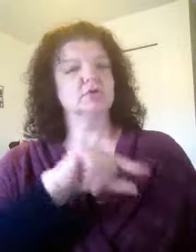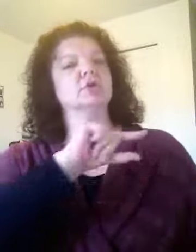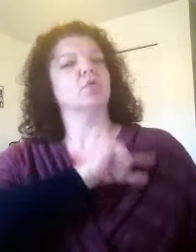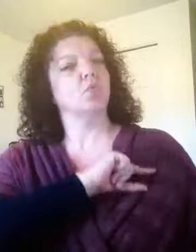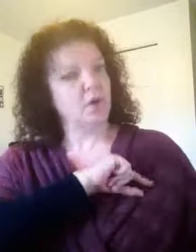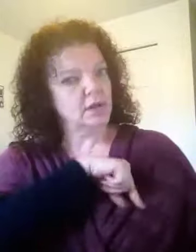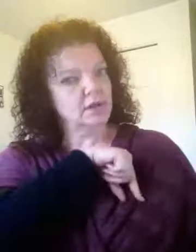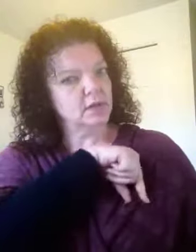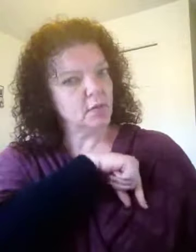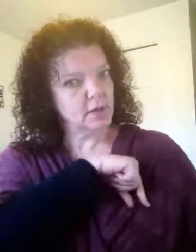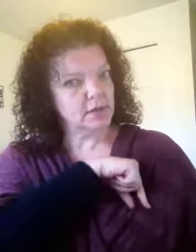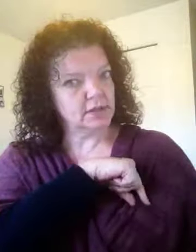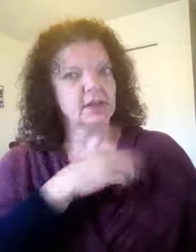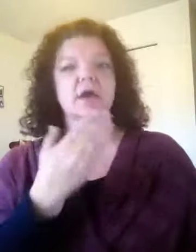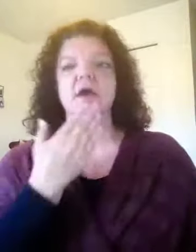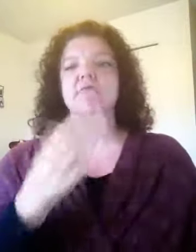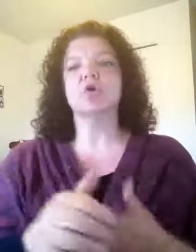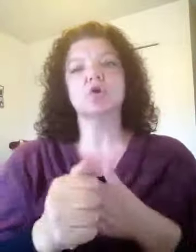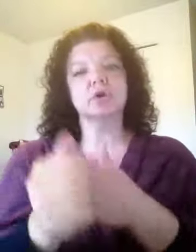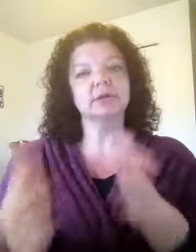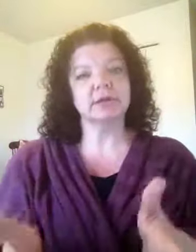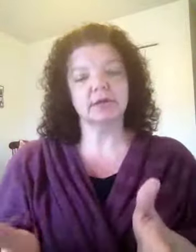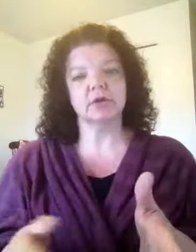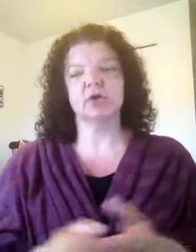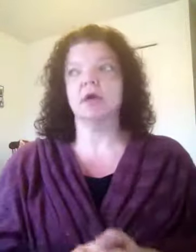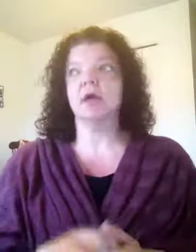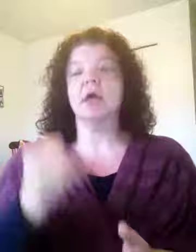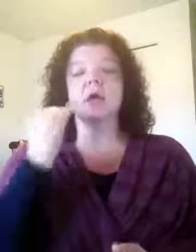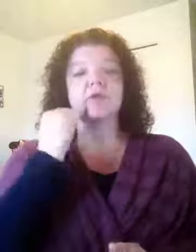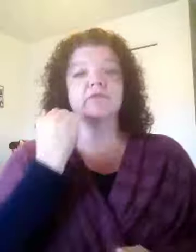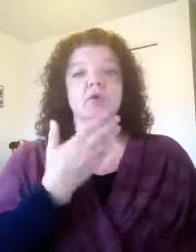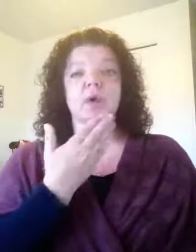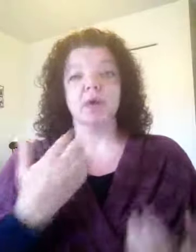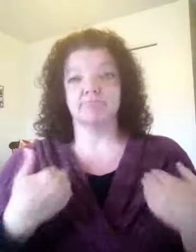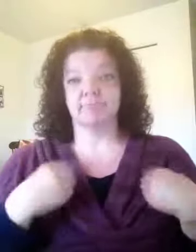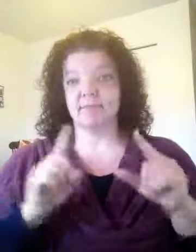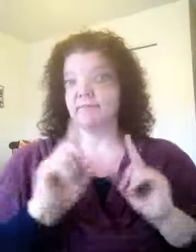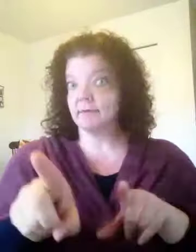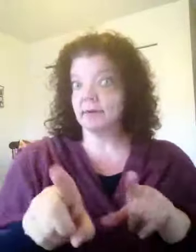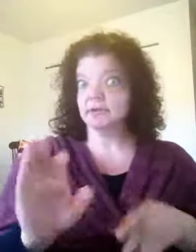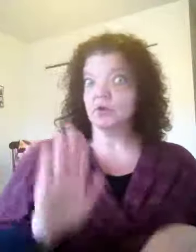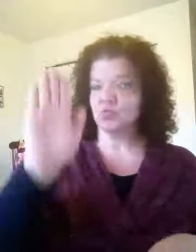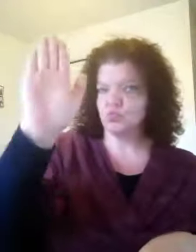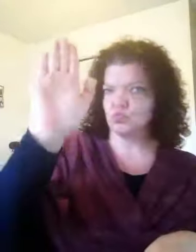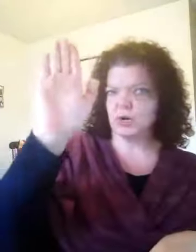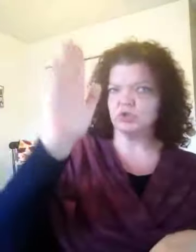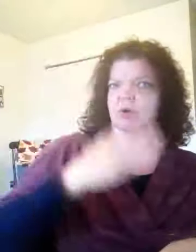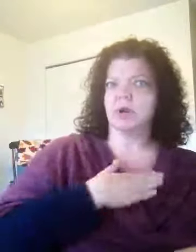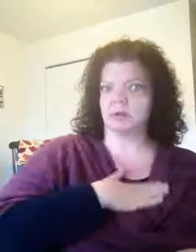on, that your partner said, please raise your hand. And we'll write it up on the board. Sarah? Okay, we have